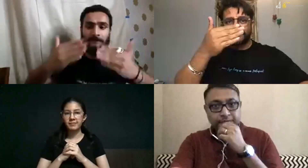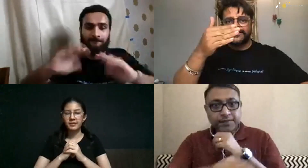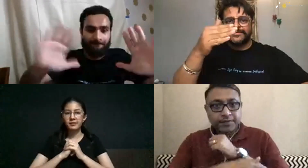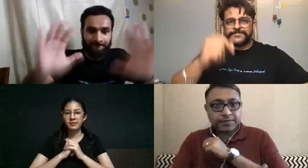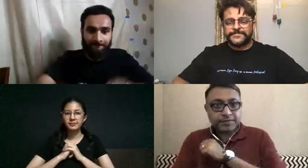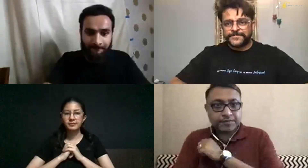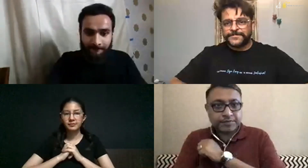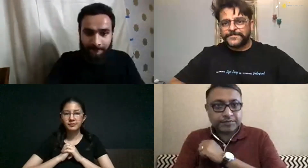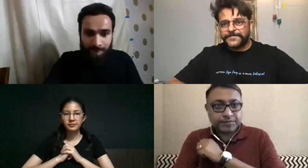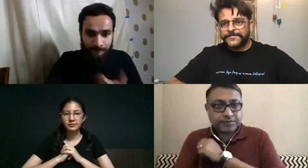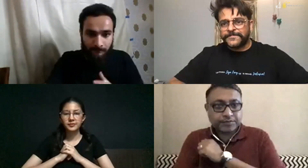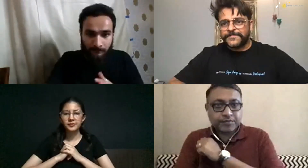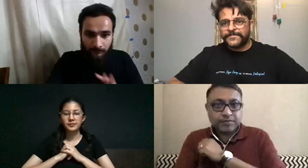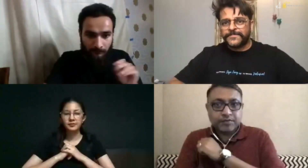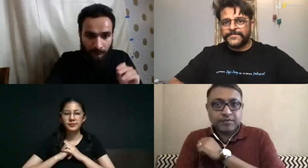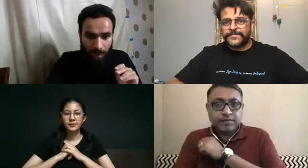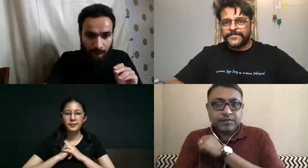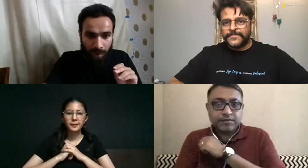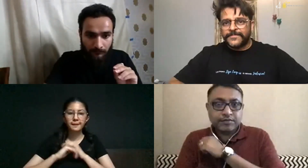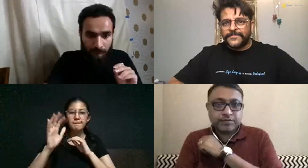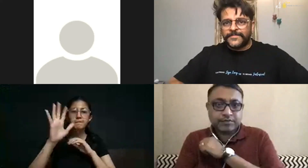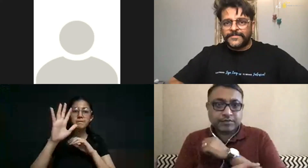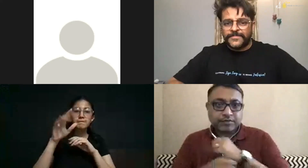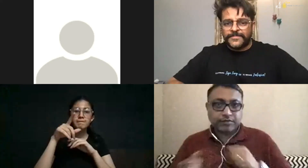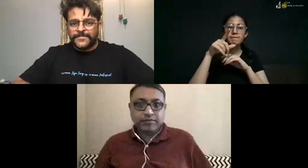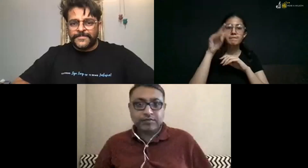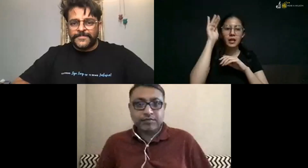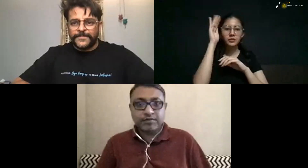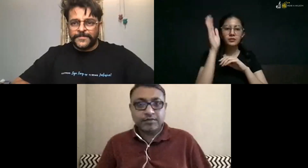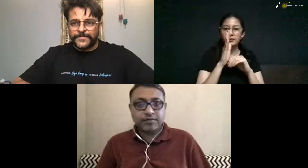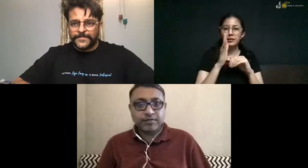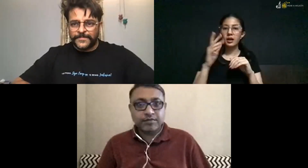Ashish, you can go off. Ria, can you tell that I will interpret?